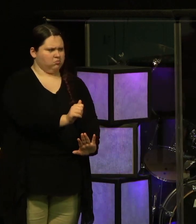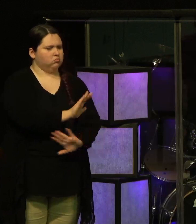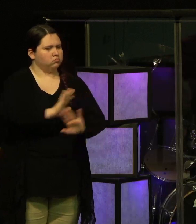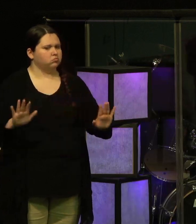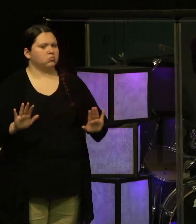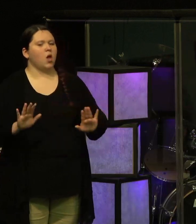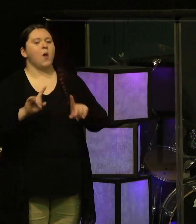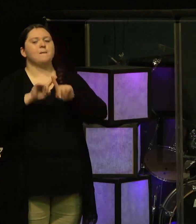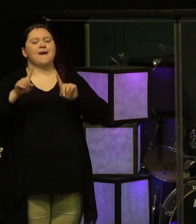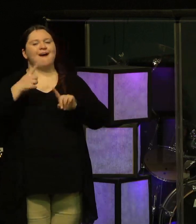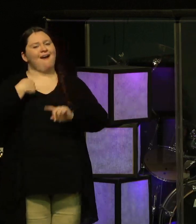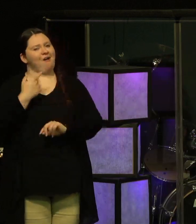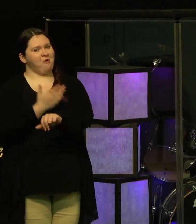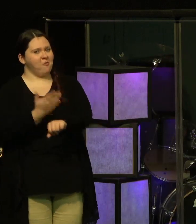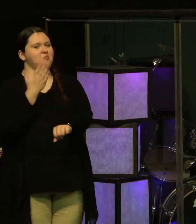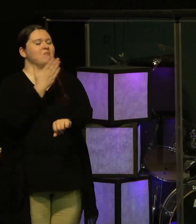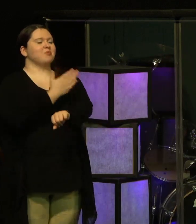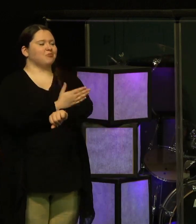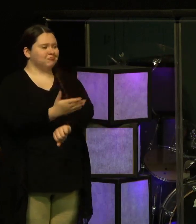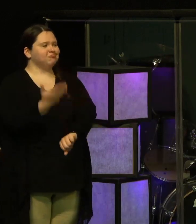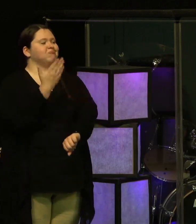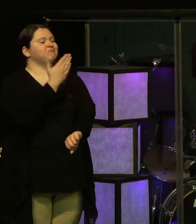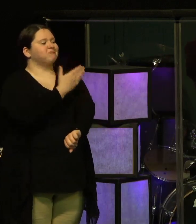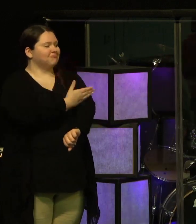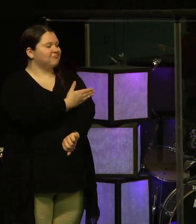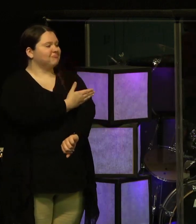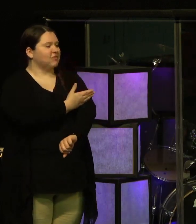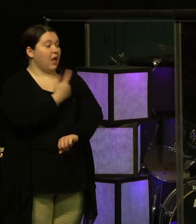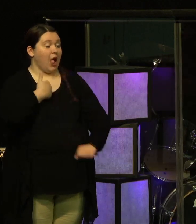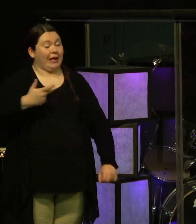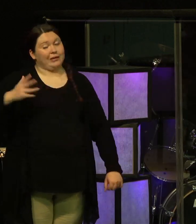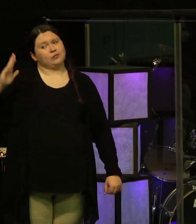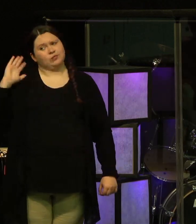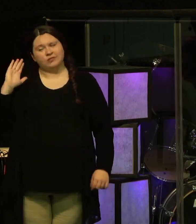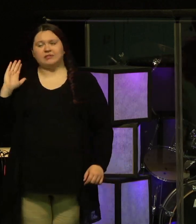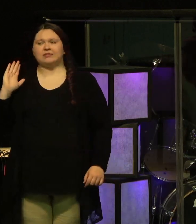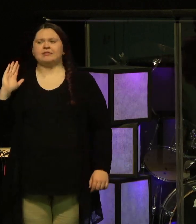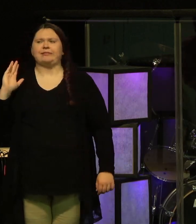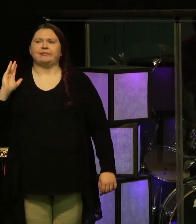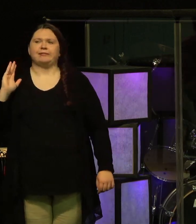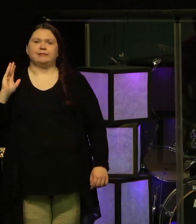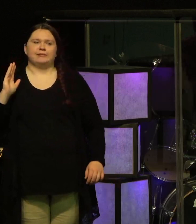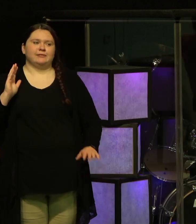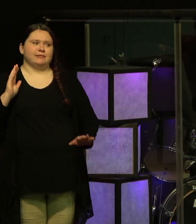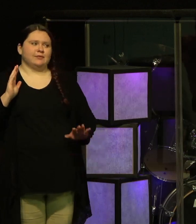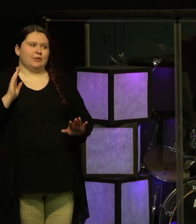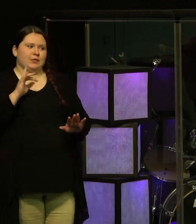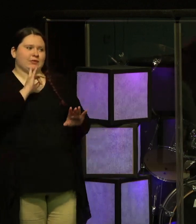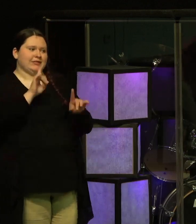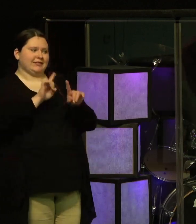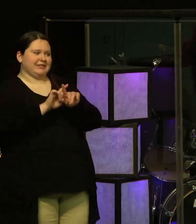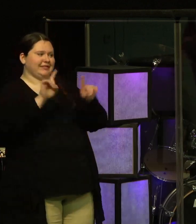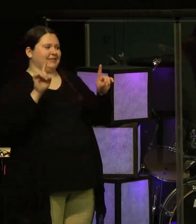better at it than I used to be. Because I used to be, very